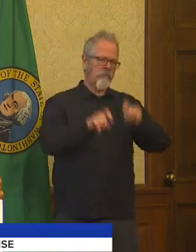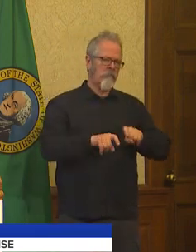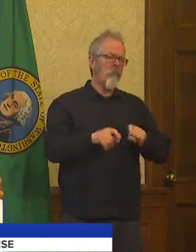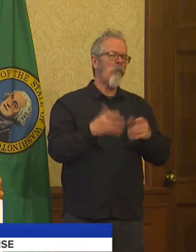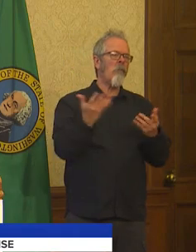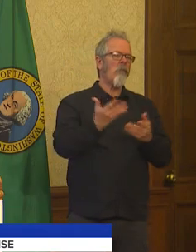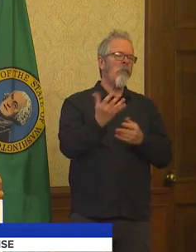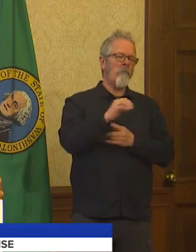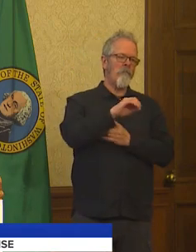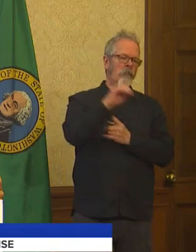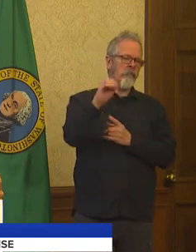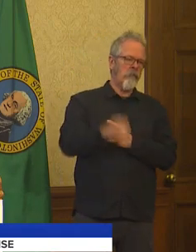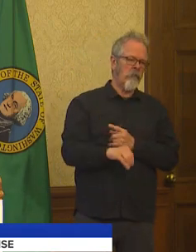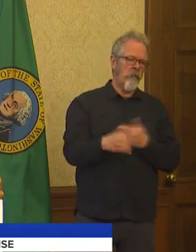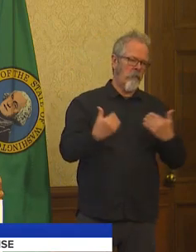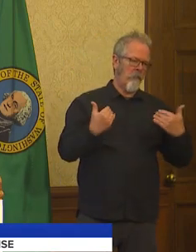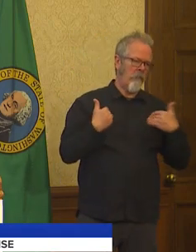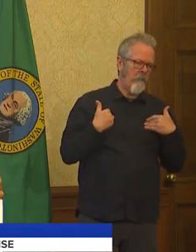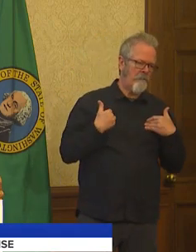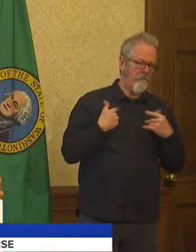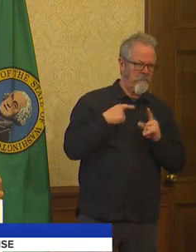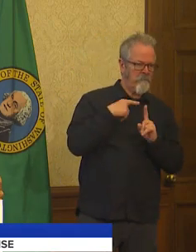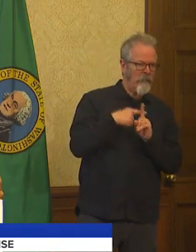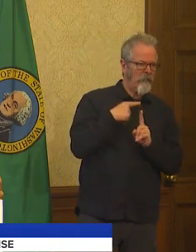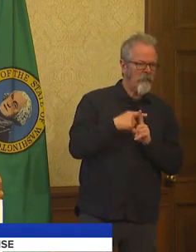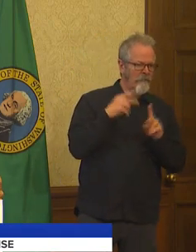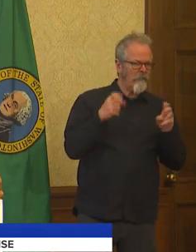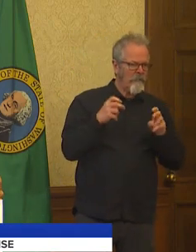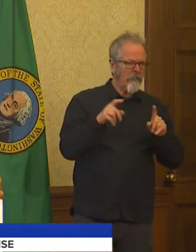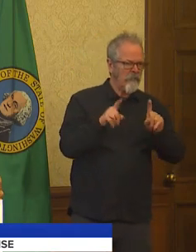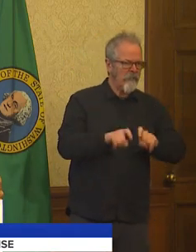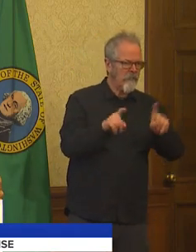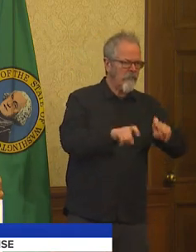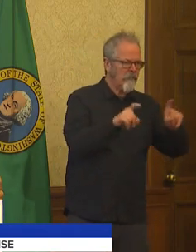7.8%, as I recall. We need to get that number down.